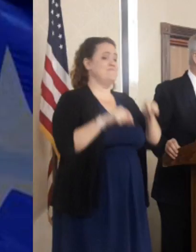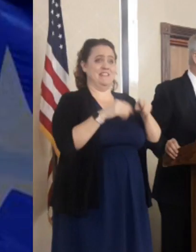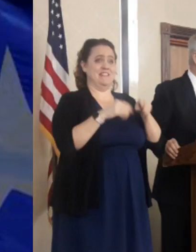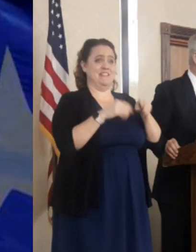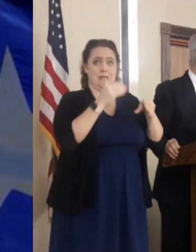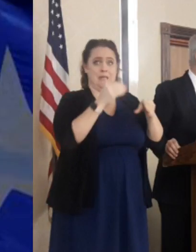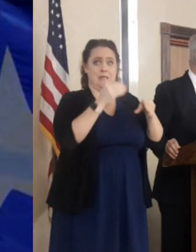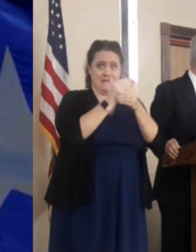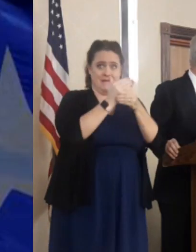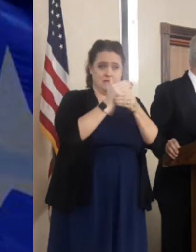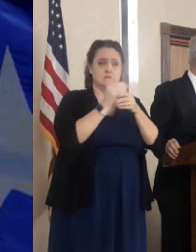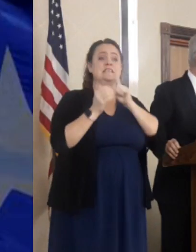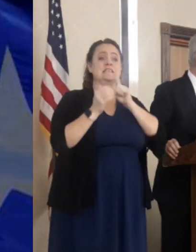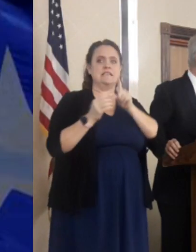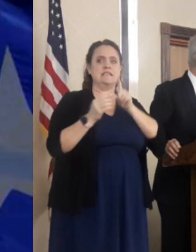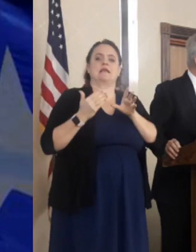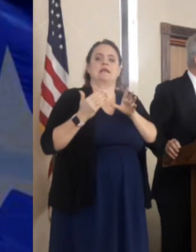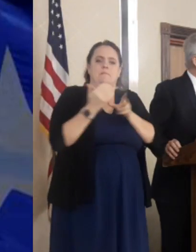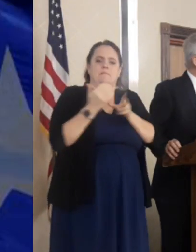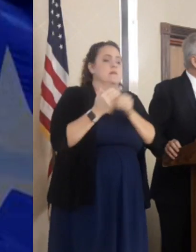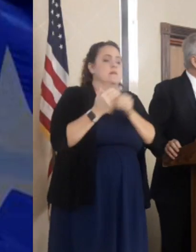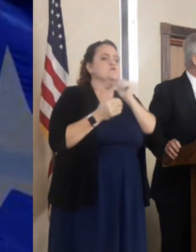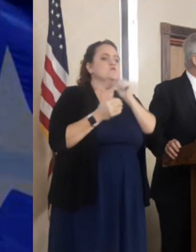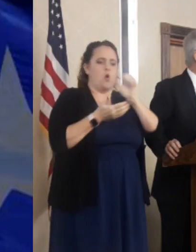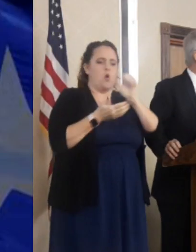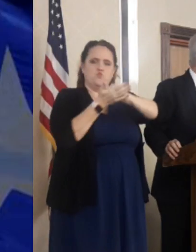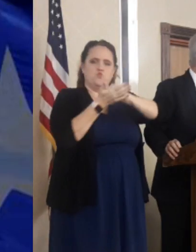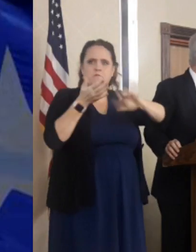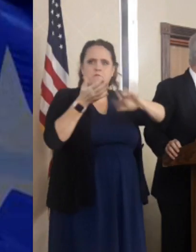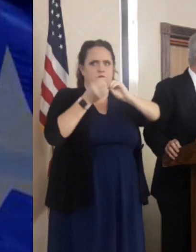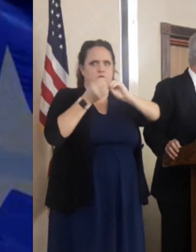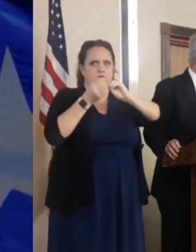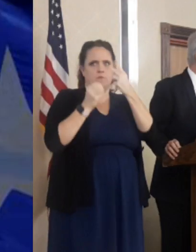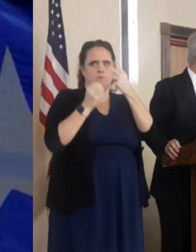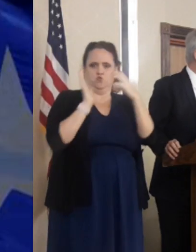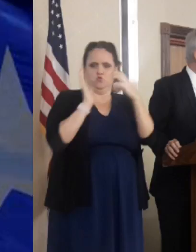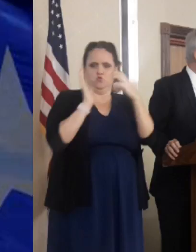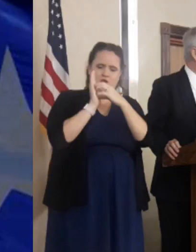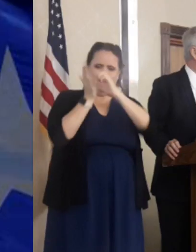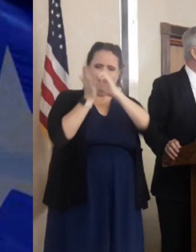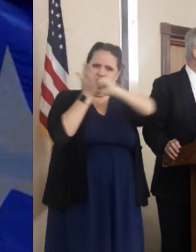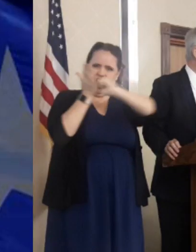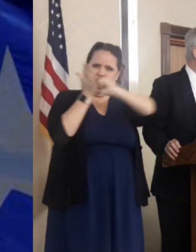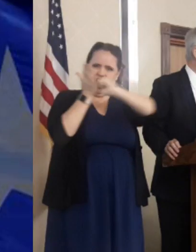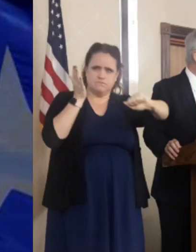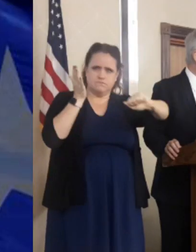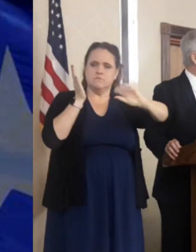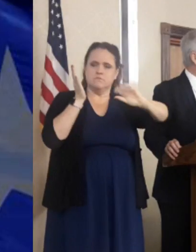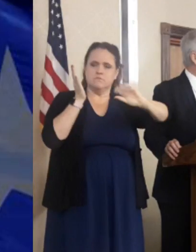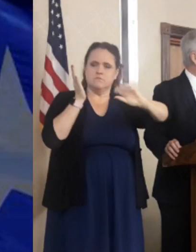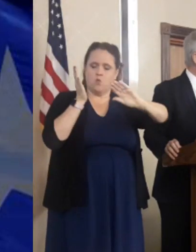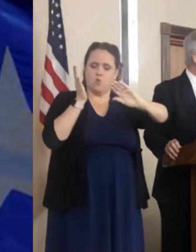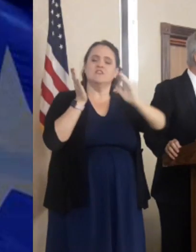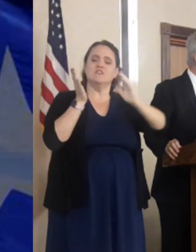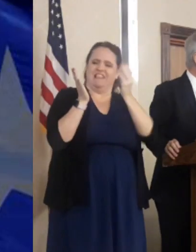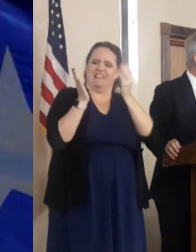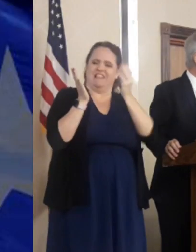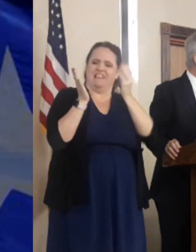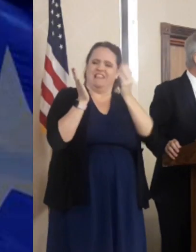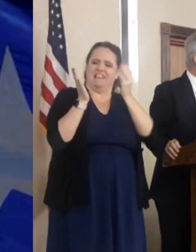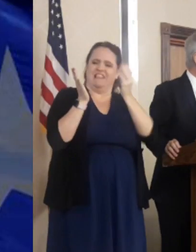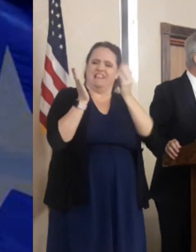item 2, leaving some of item 2, only that part dealing with making it